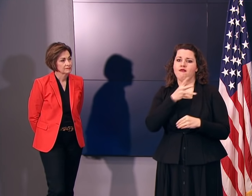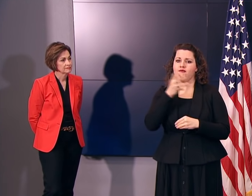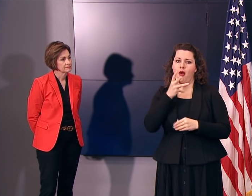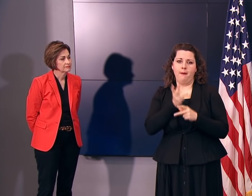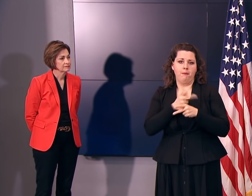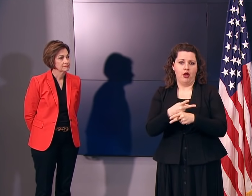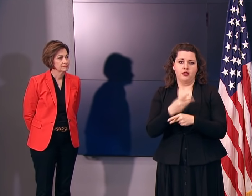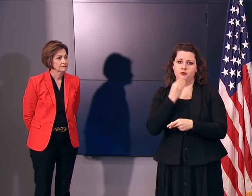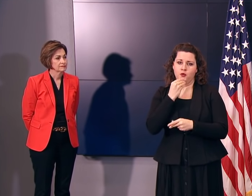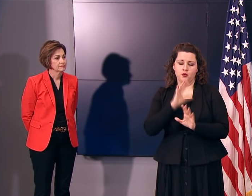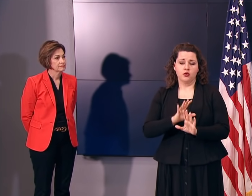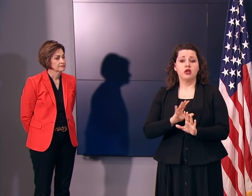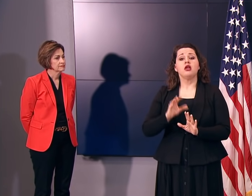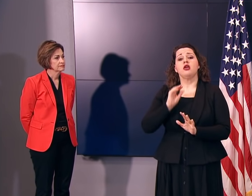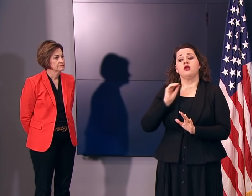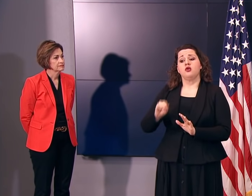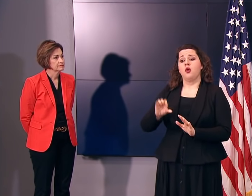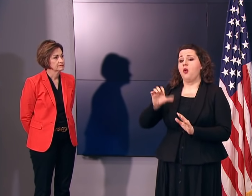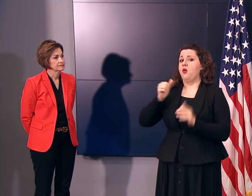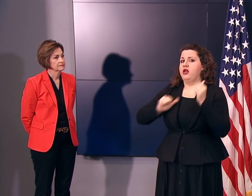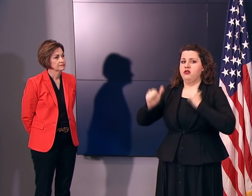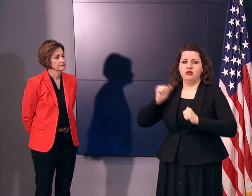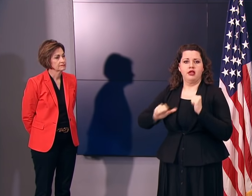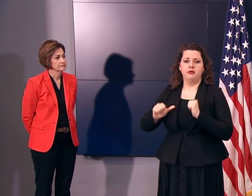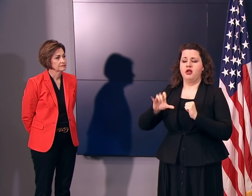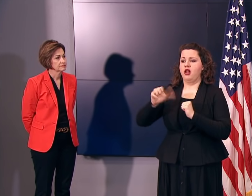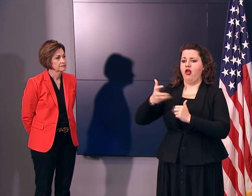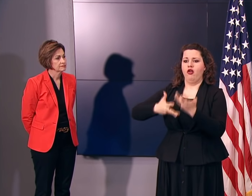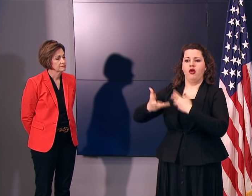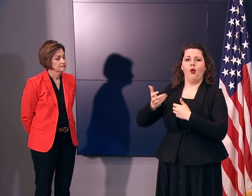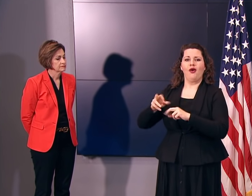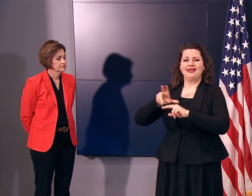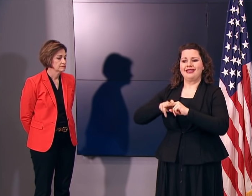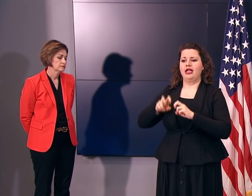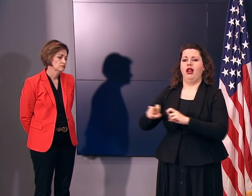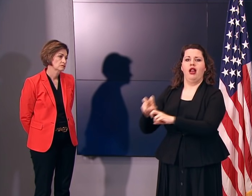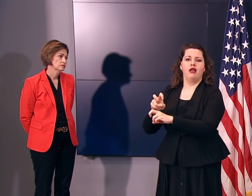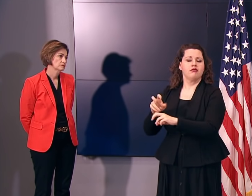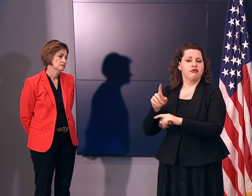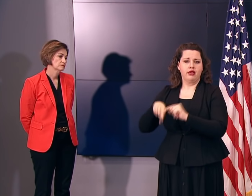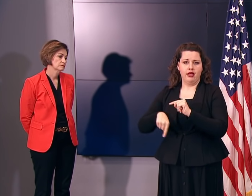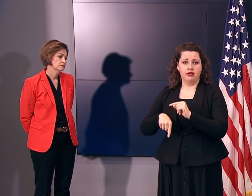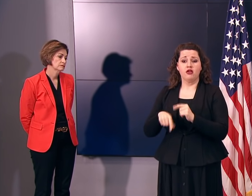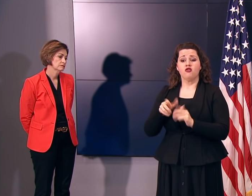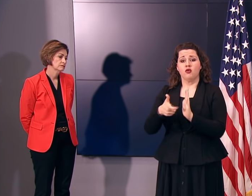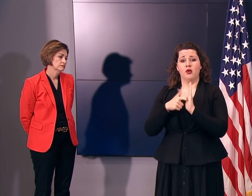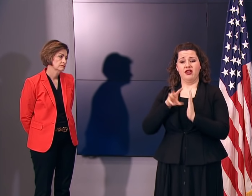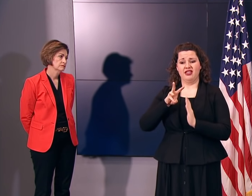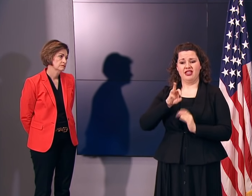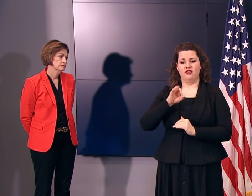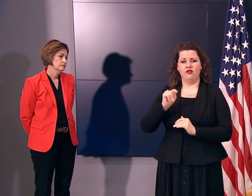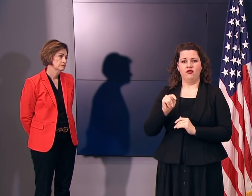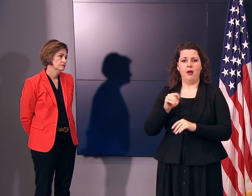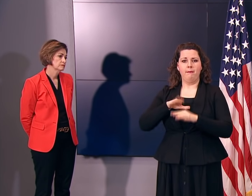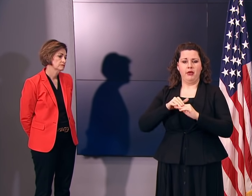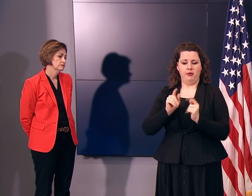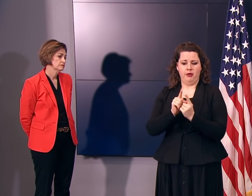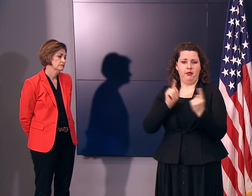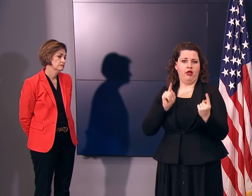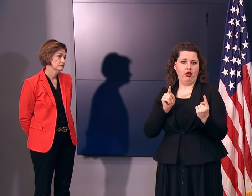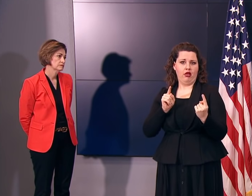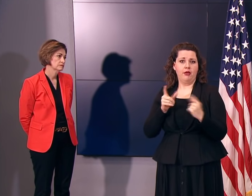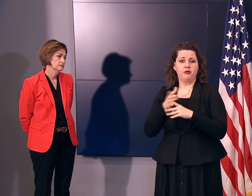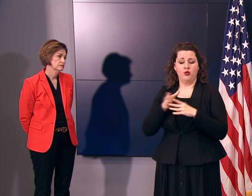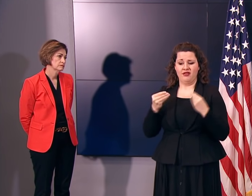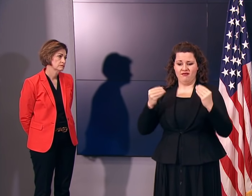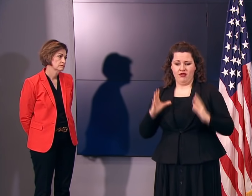no entertainment, other social activities, or common seating. There is a required 6-foot minimum spacing between vendors